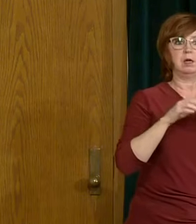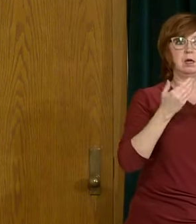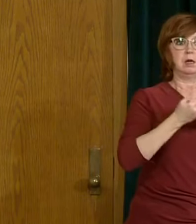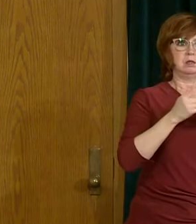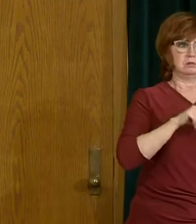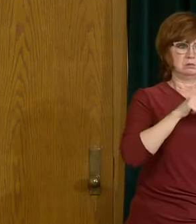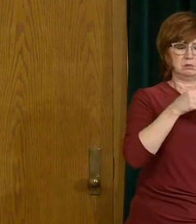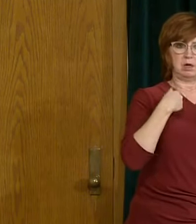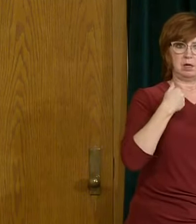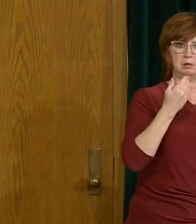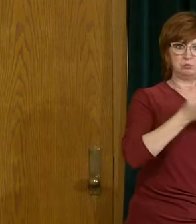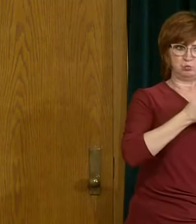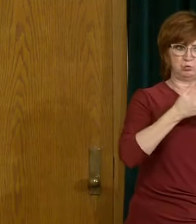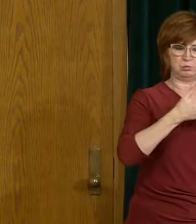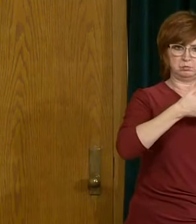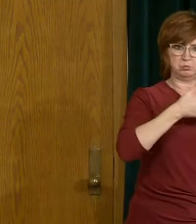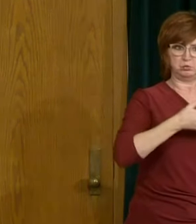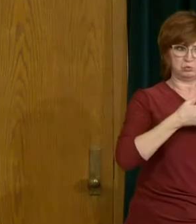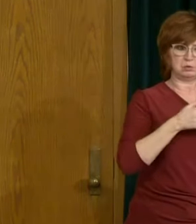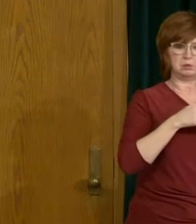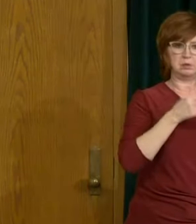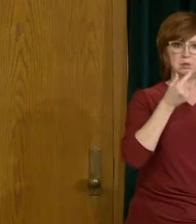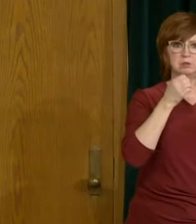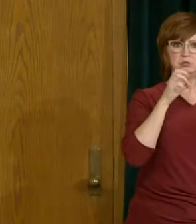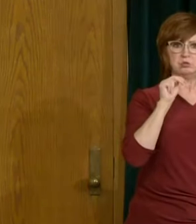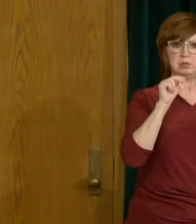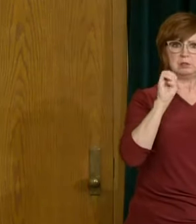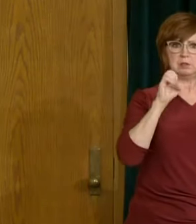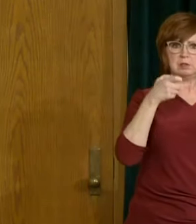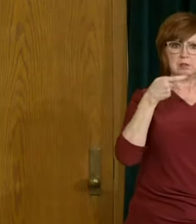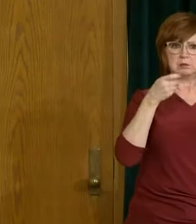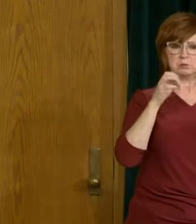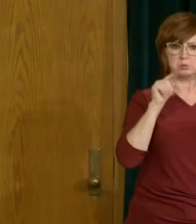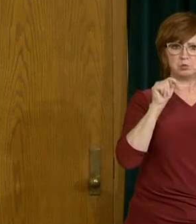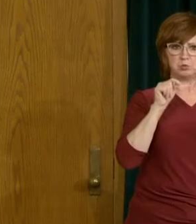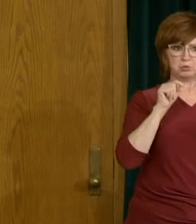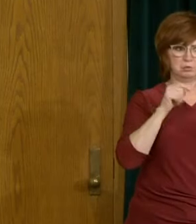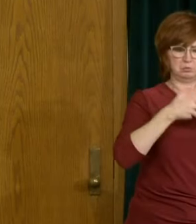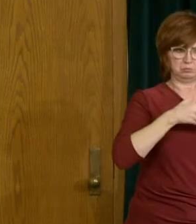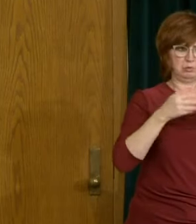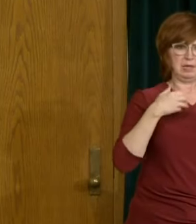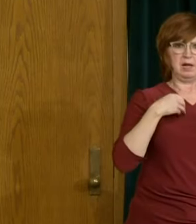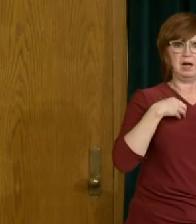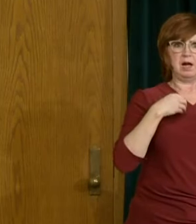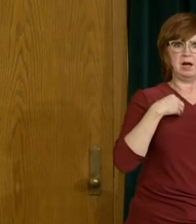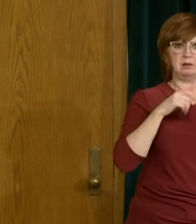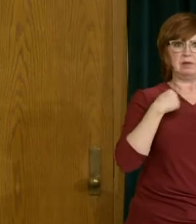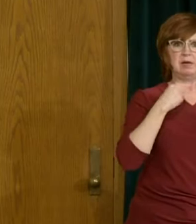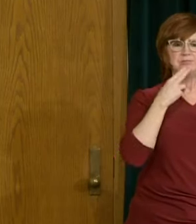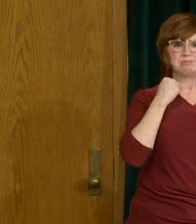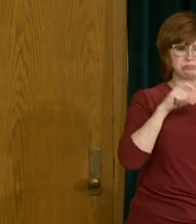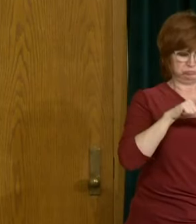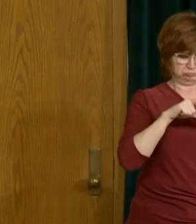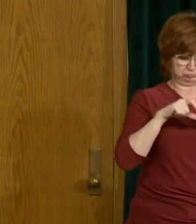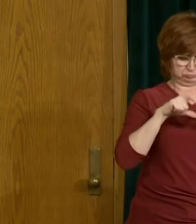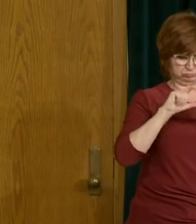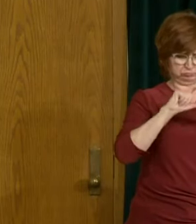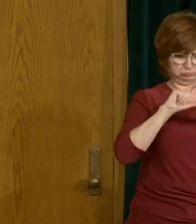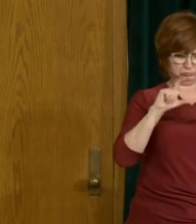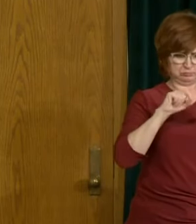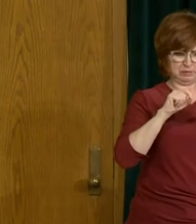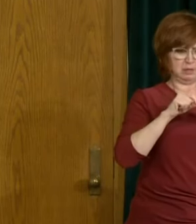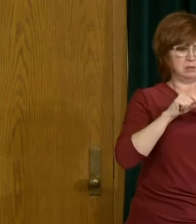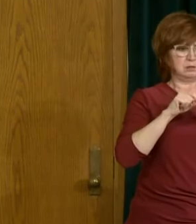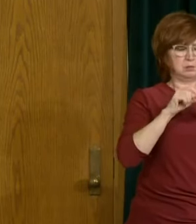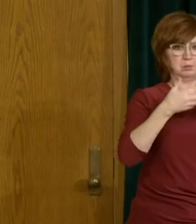machine is up there, and we do have a limited amount province-wide of cartridges for it. So the standard testing isn't done by that